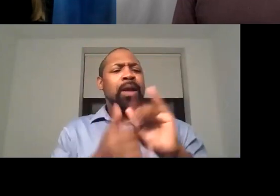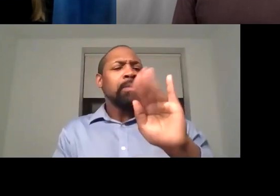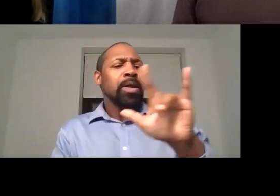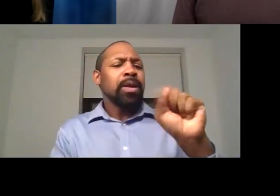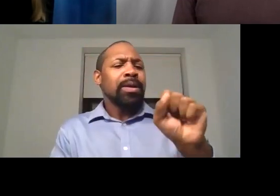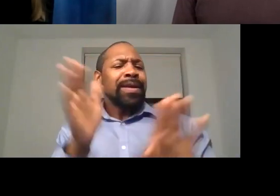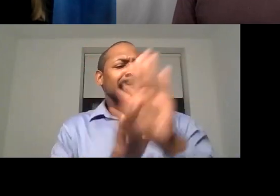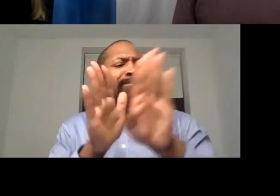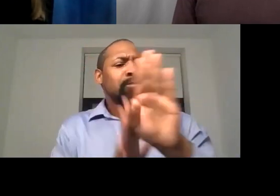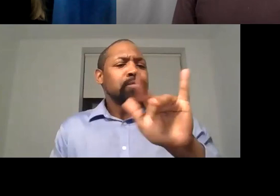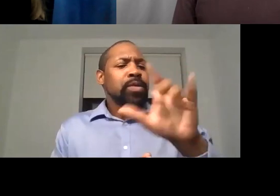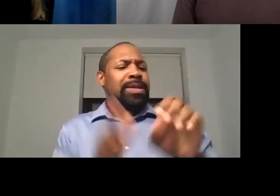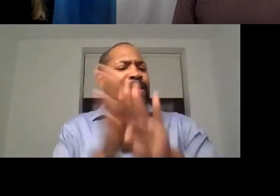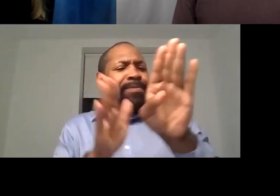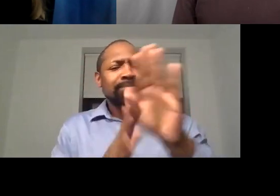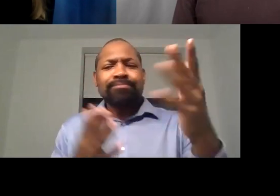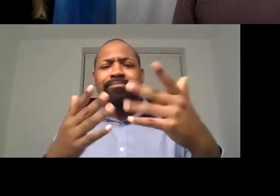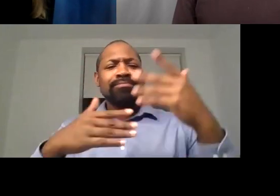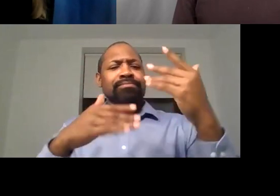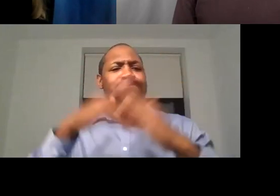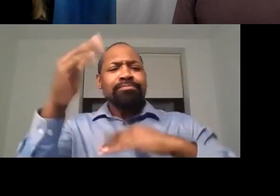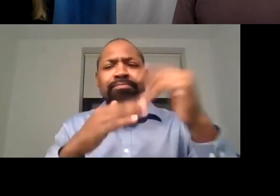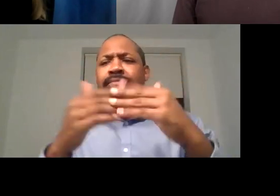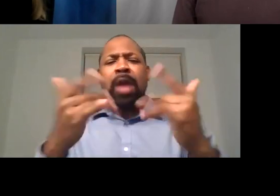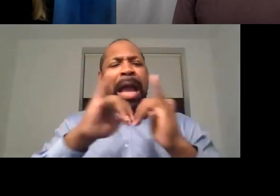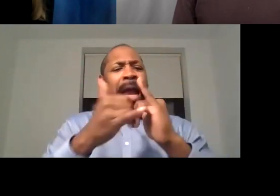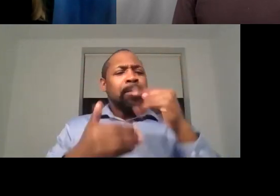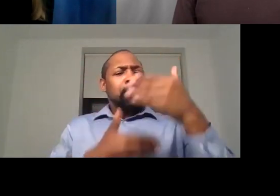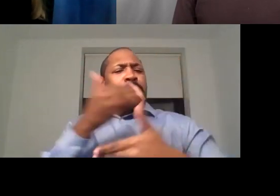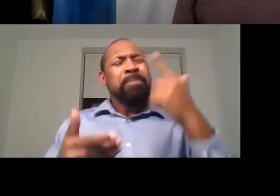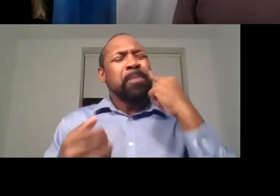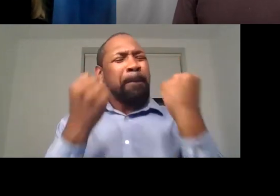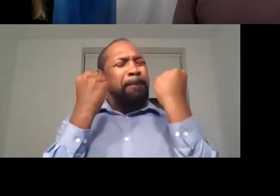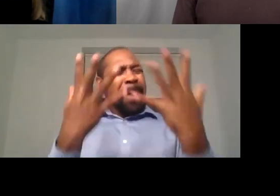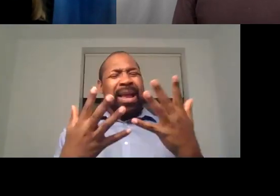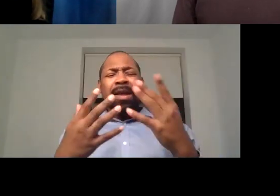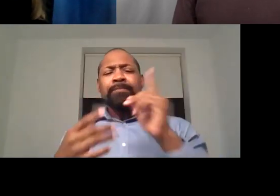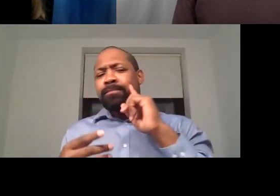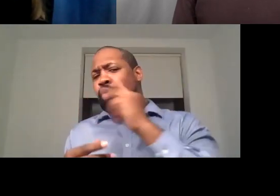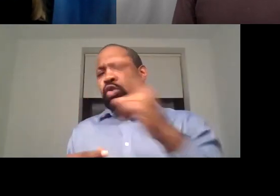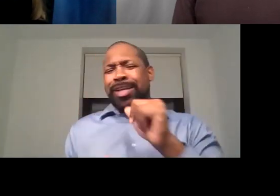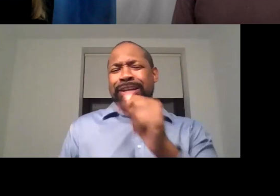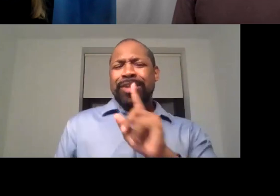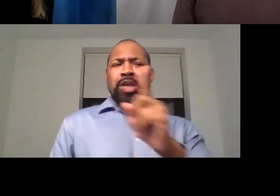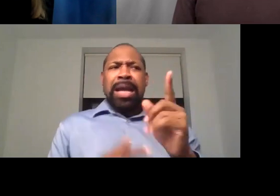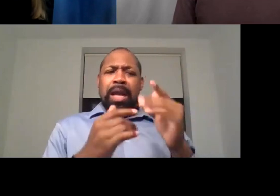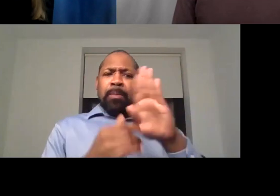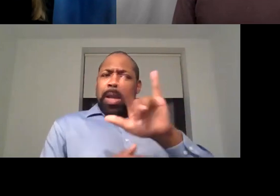different workshops that would focus on development of bill, how that's done, how they're built, how they're